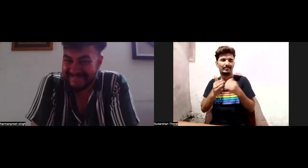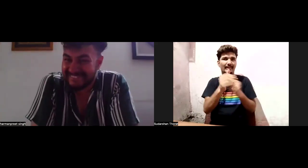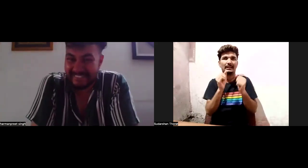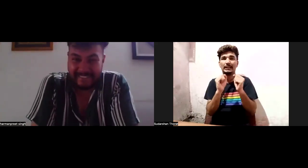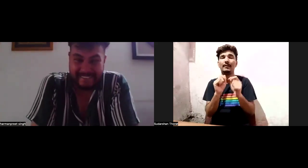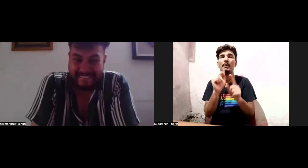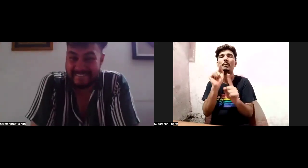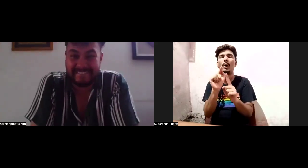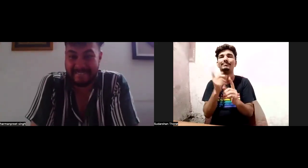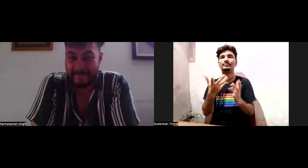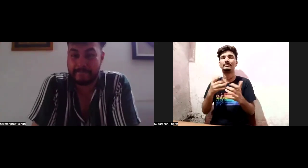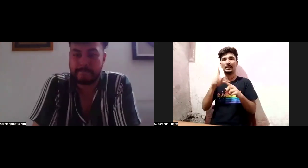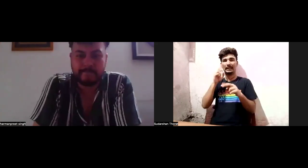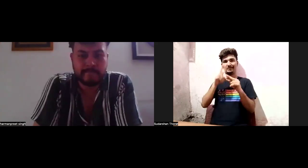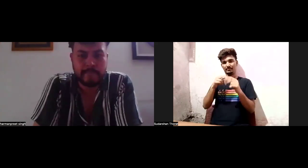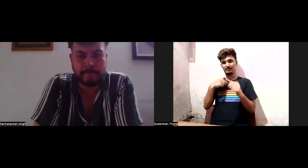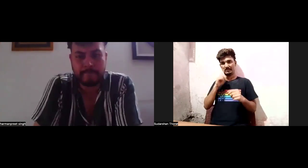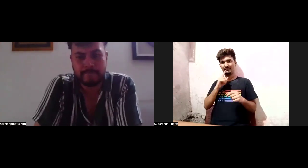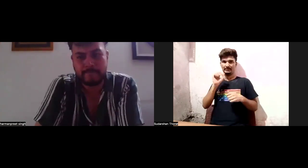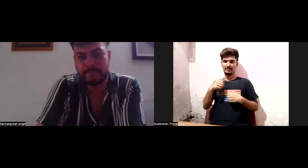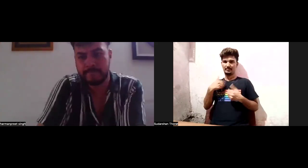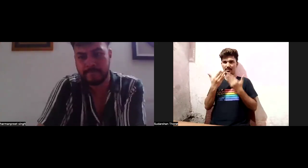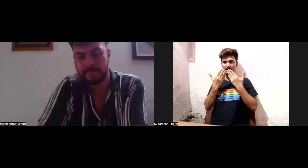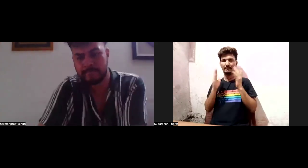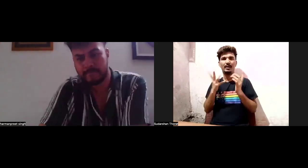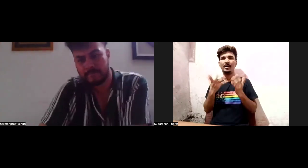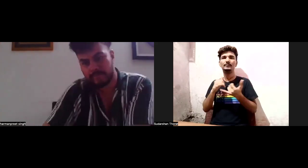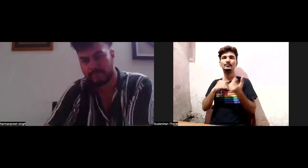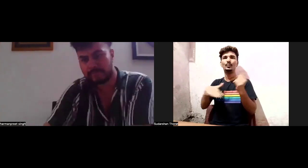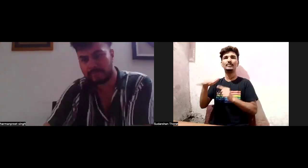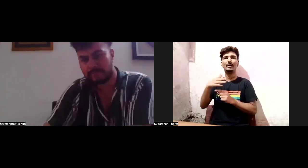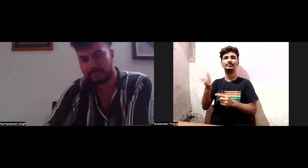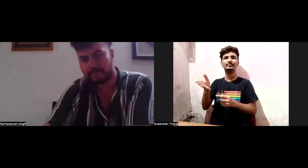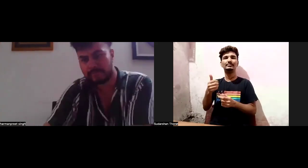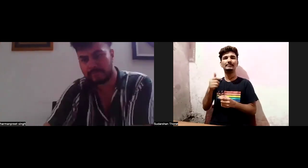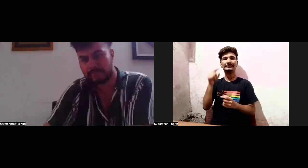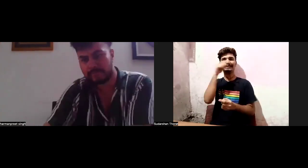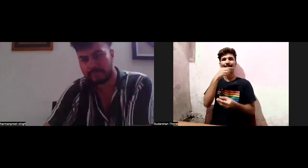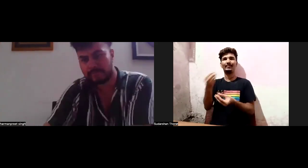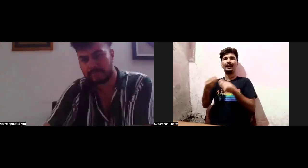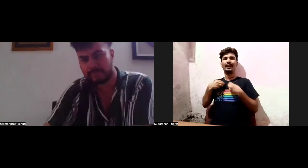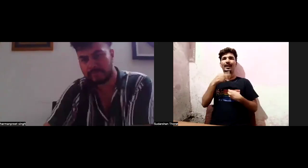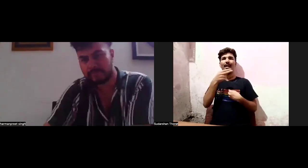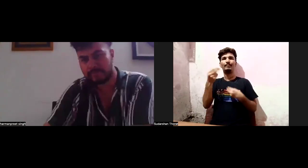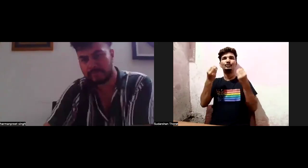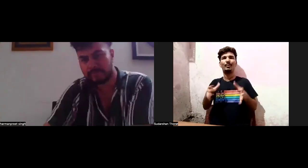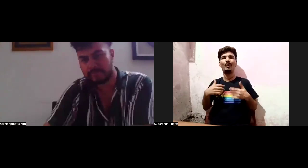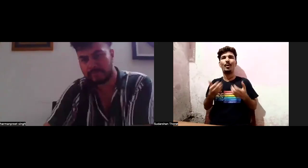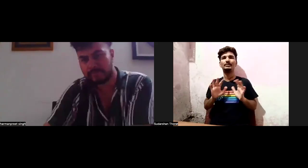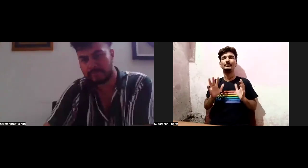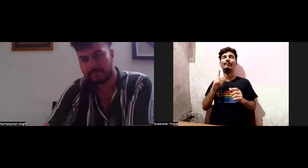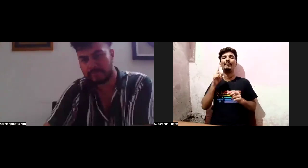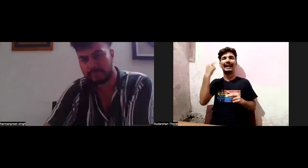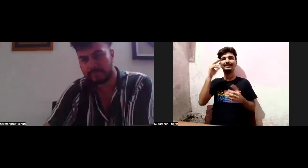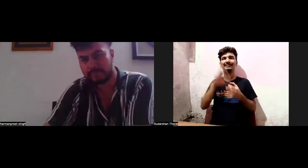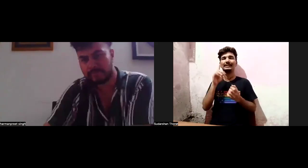Yes, so you mentioned about the barriers we faced. For example, I'm a deaf person. If the